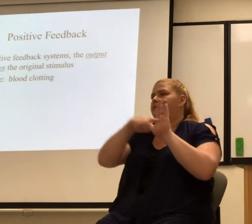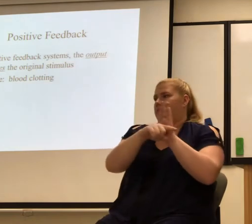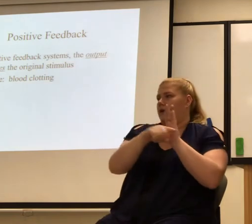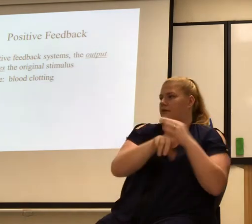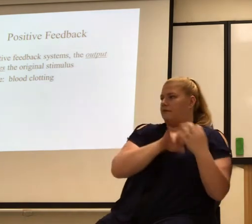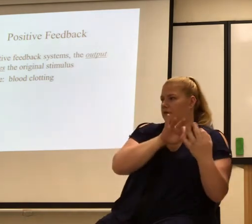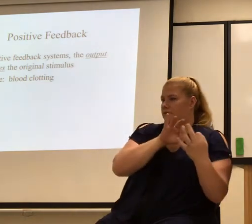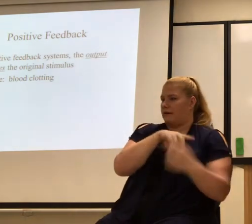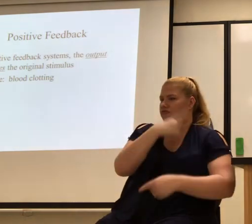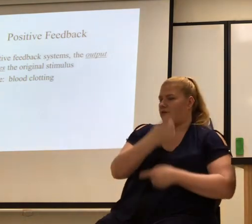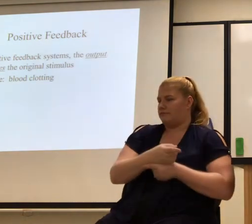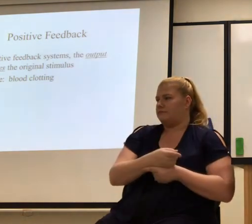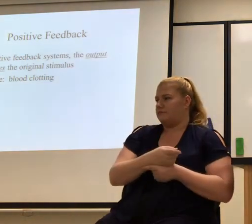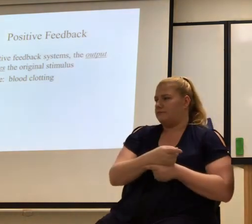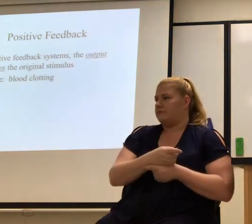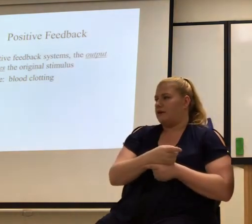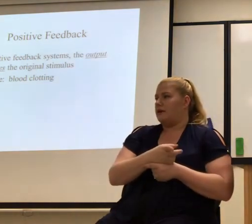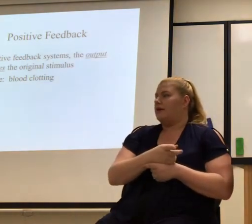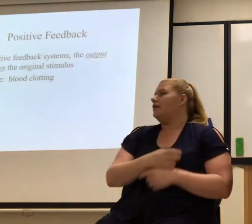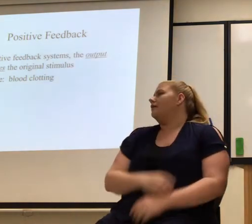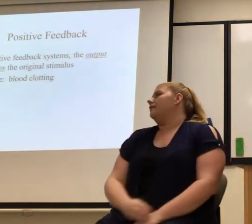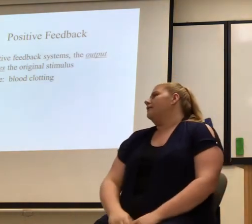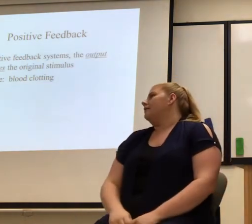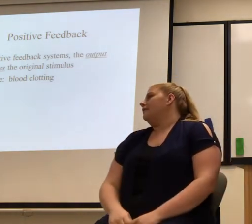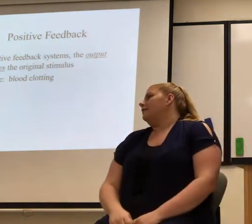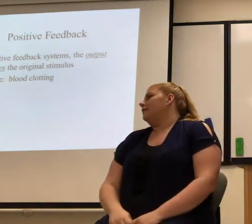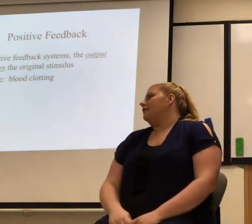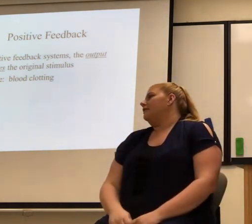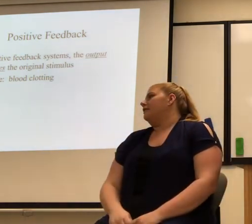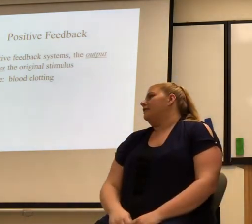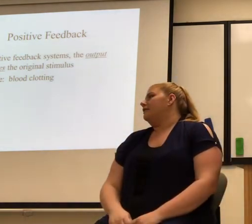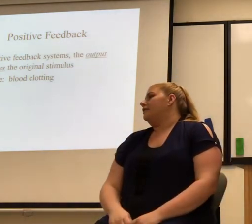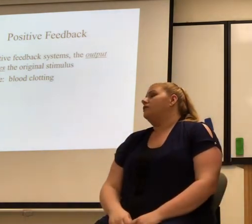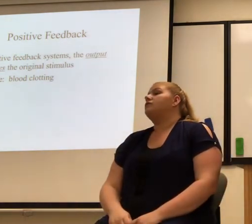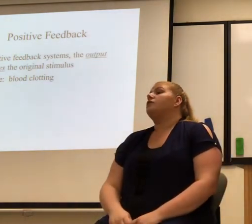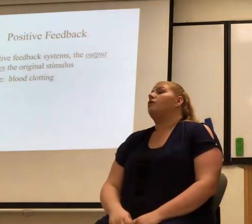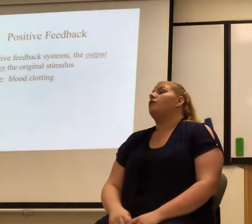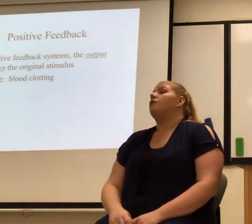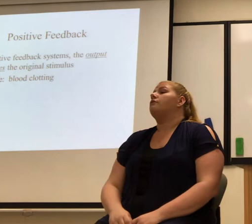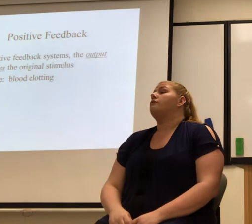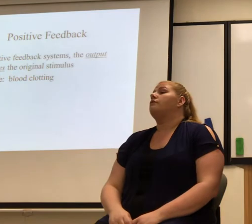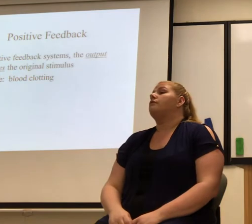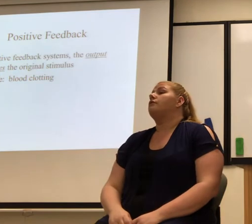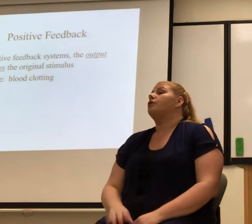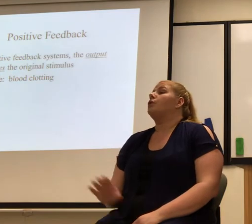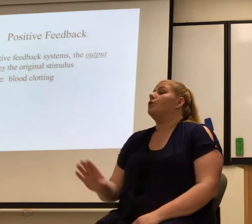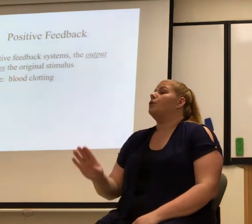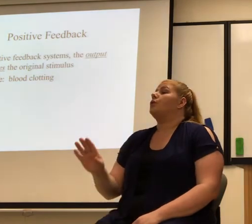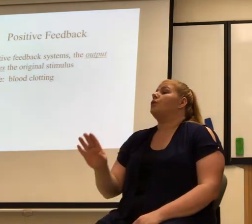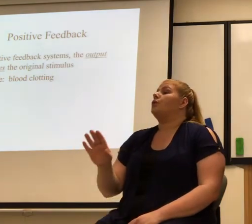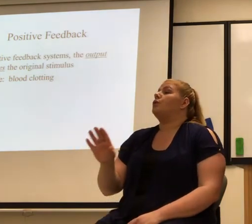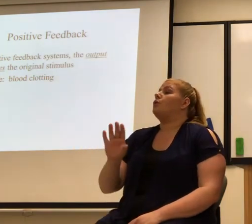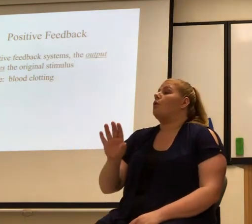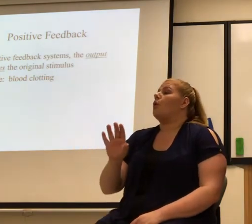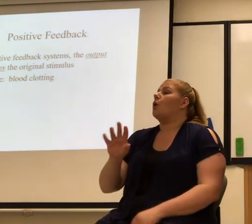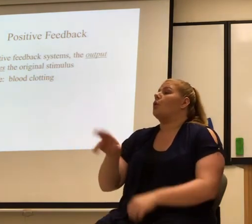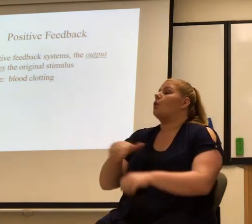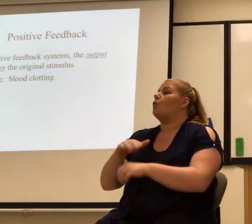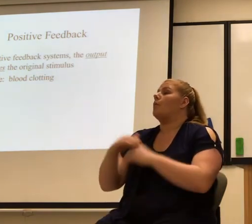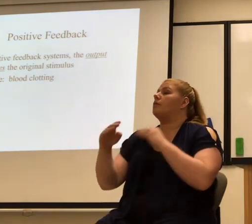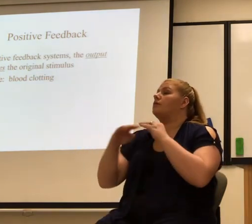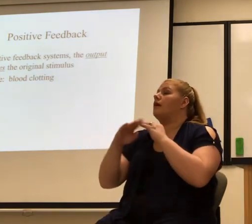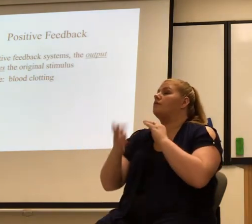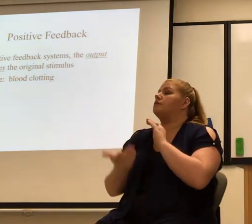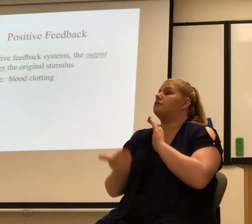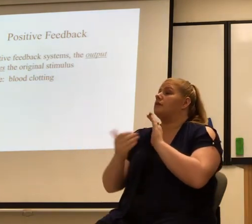kind of shutting off the original stimulus once glucose levels get back to normal, once body temp kind of evens out again. Positive feedback is you